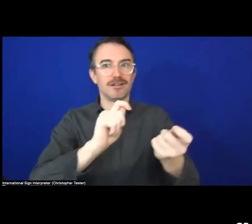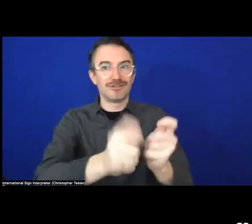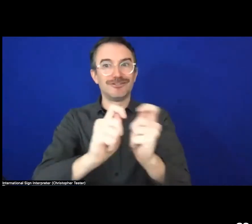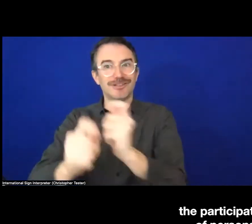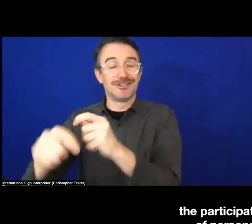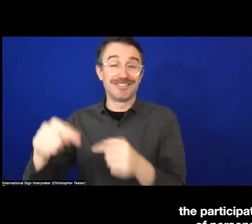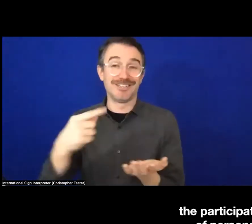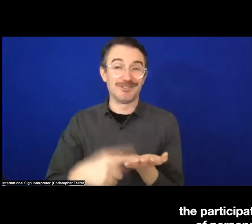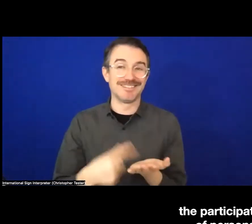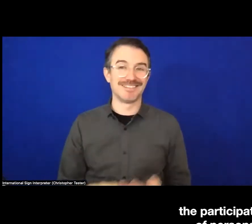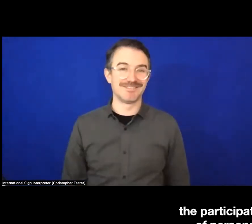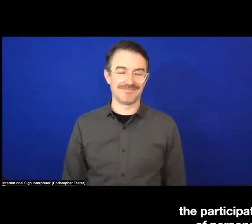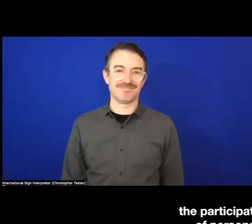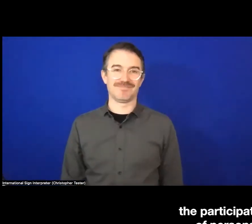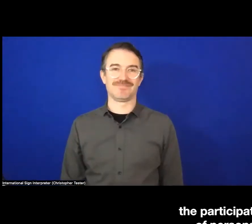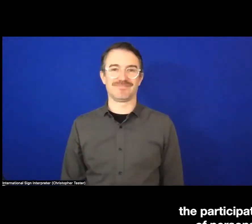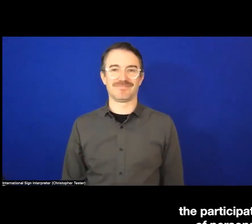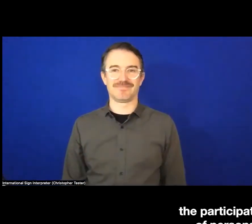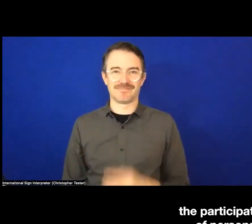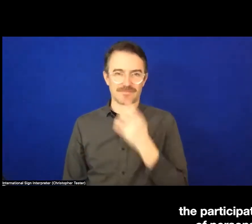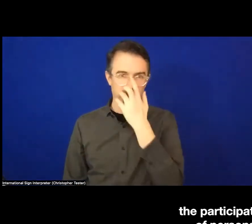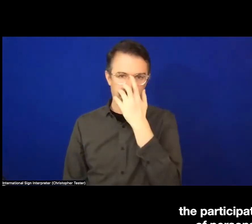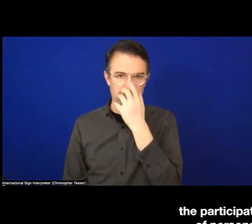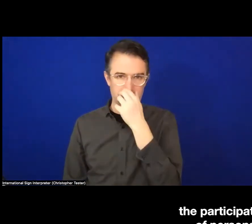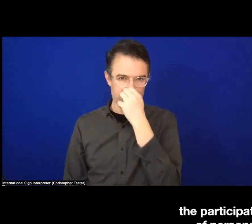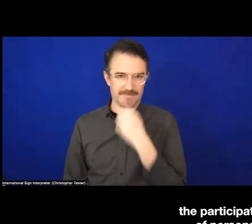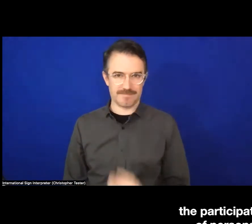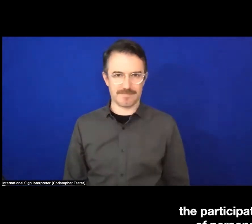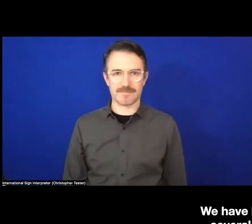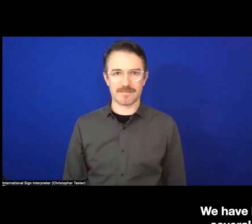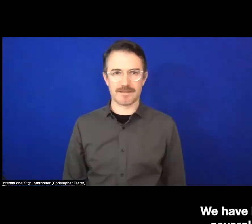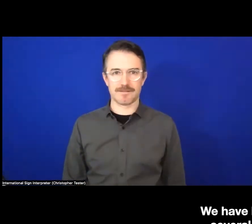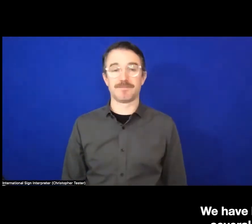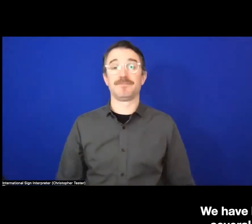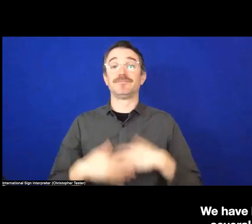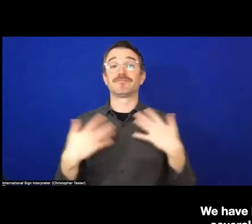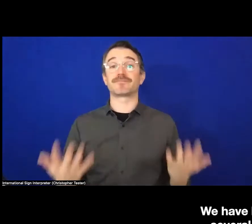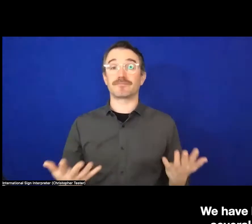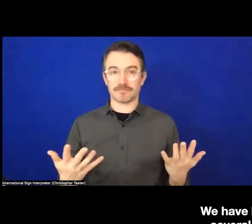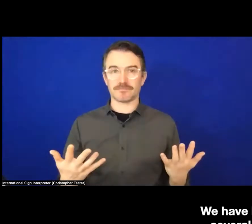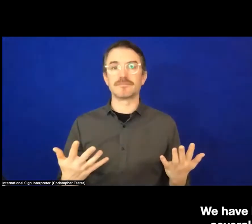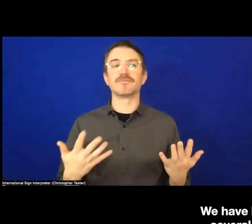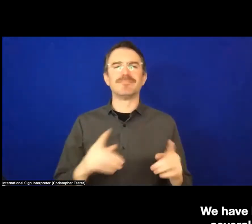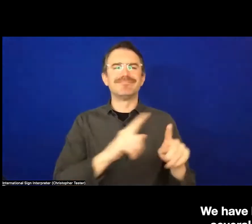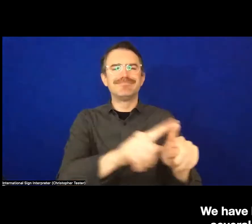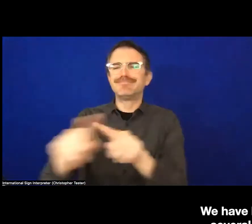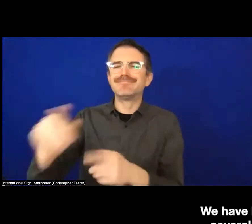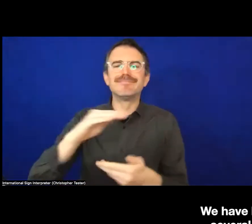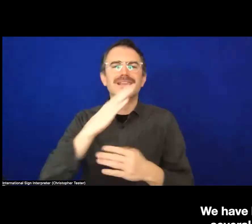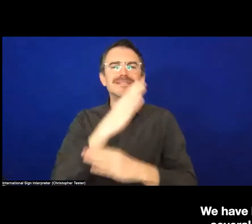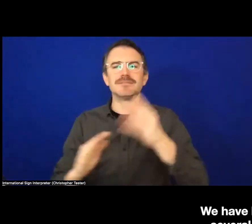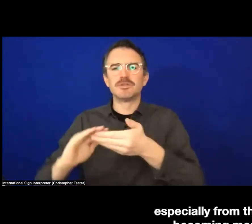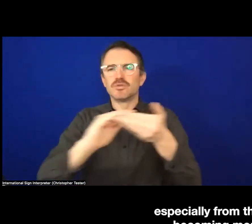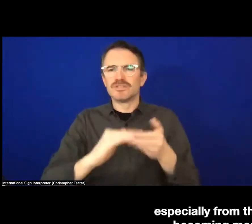As a result of the participation of organizations of persons with disabilities, we have been able to see